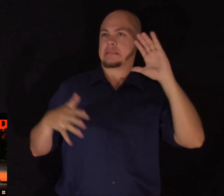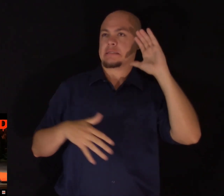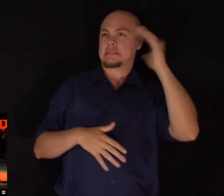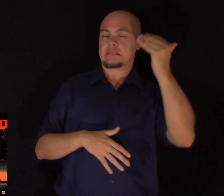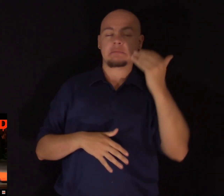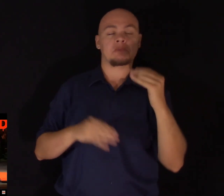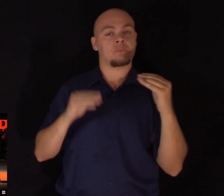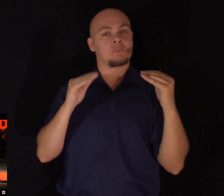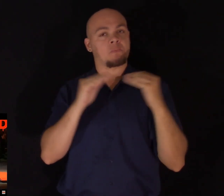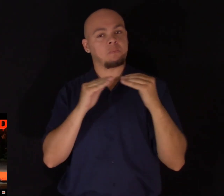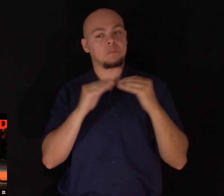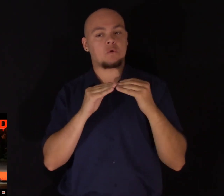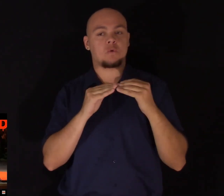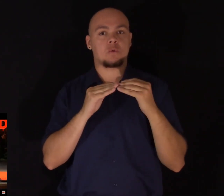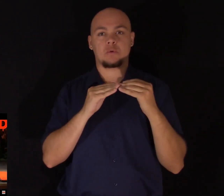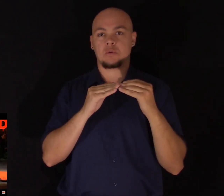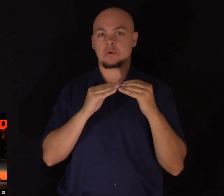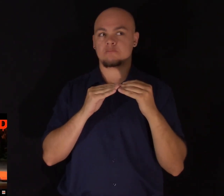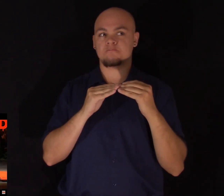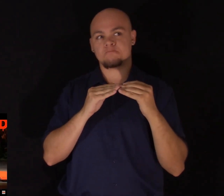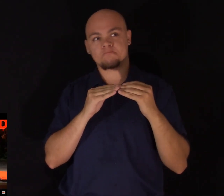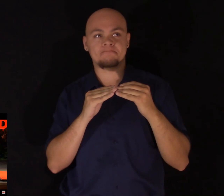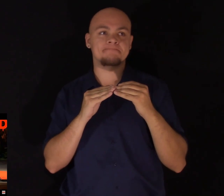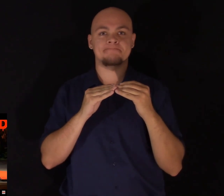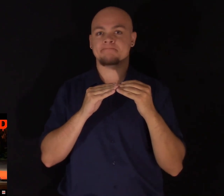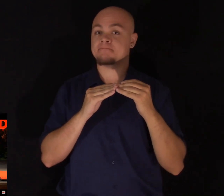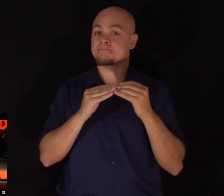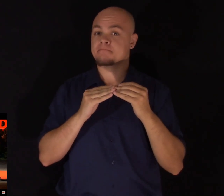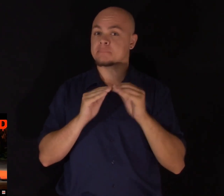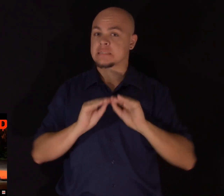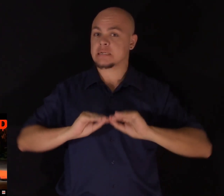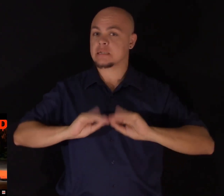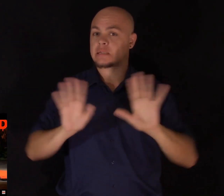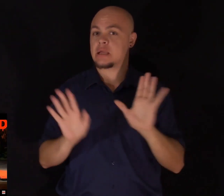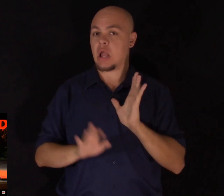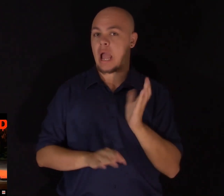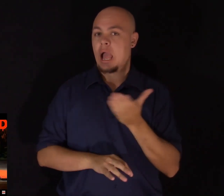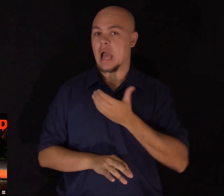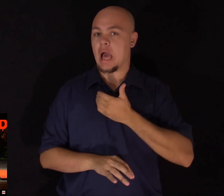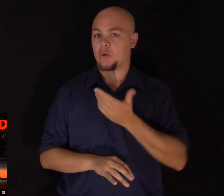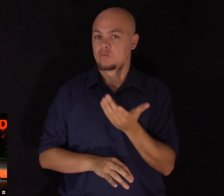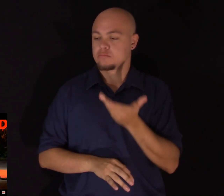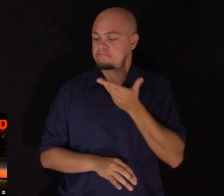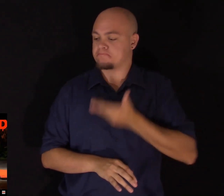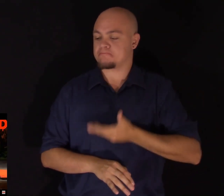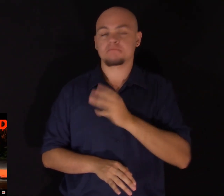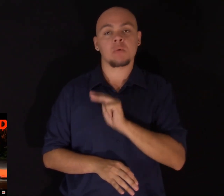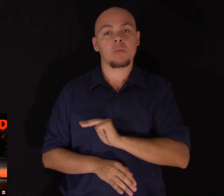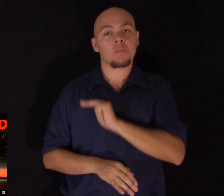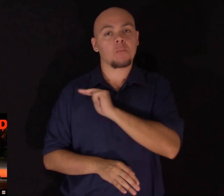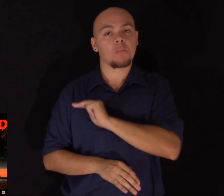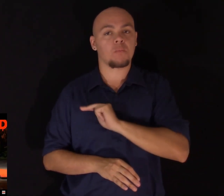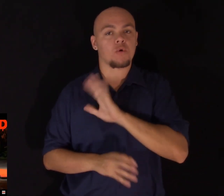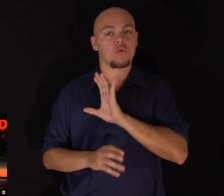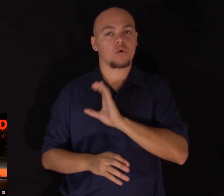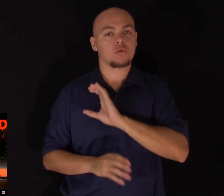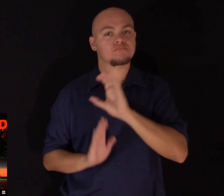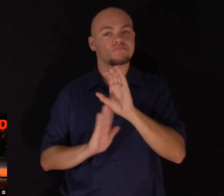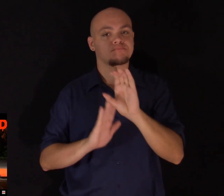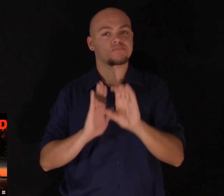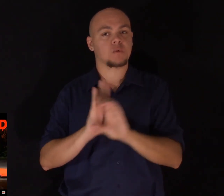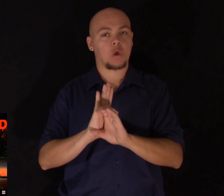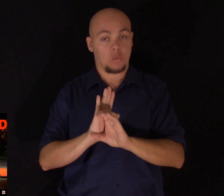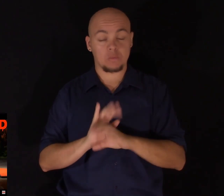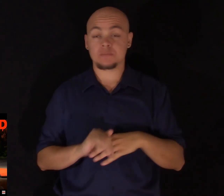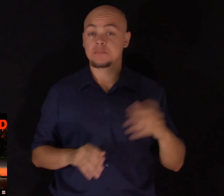be just a little bit more explicit about our moral code. When you combine the science of